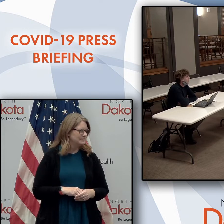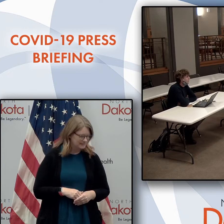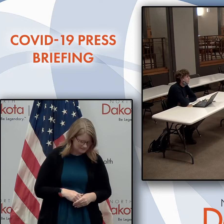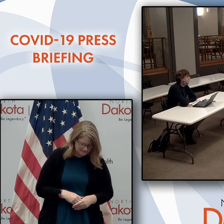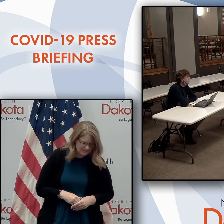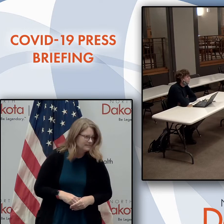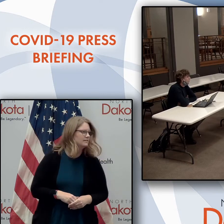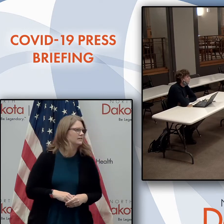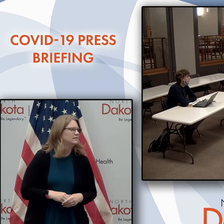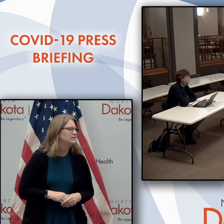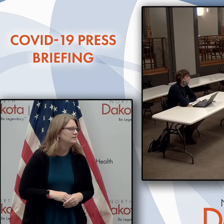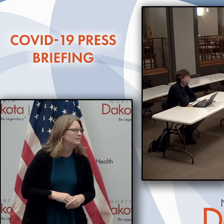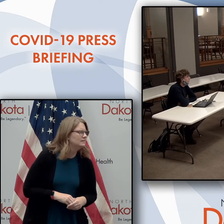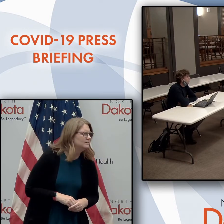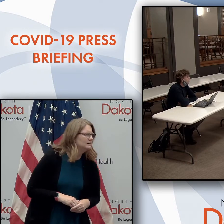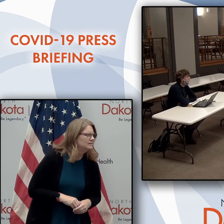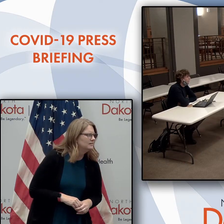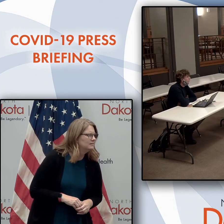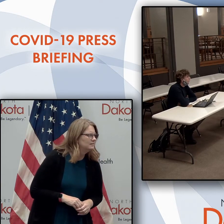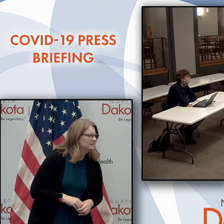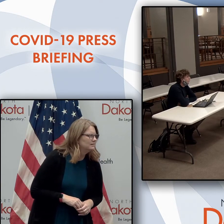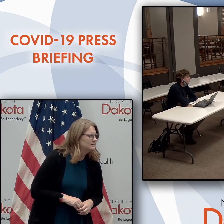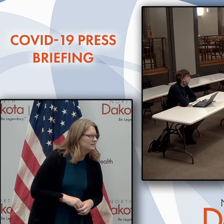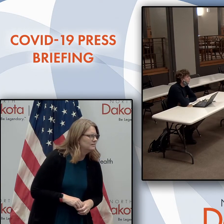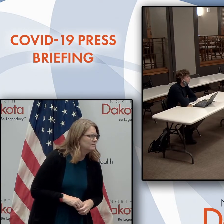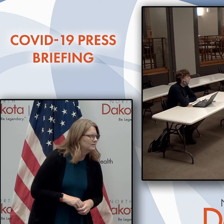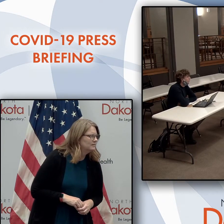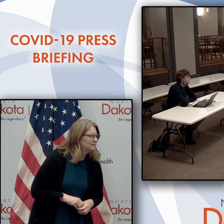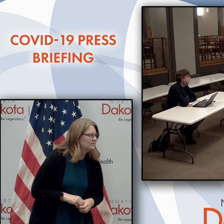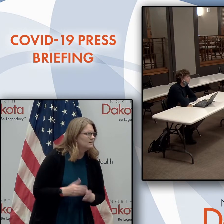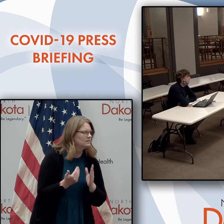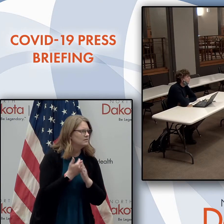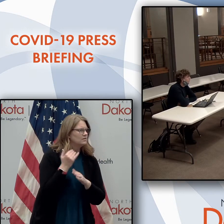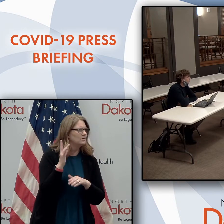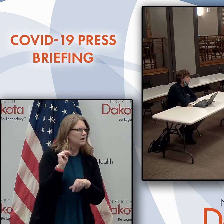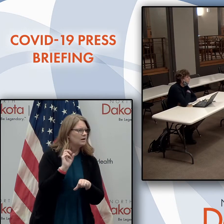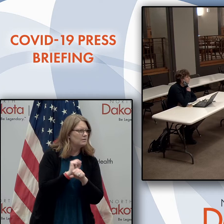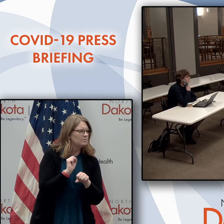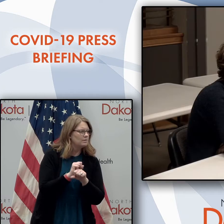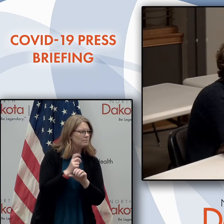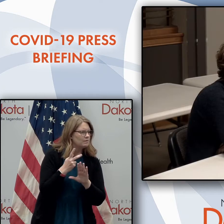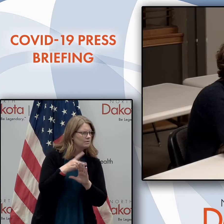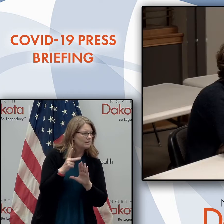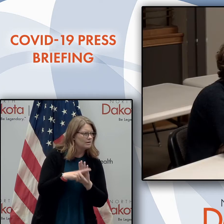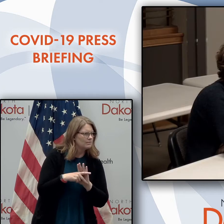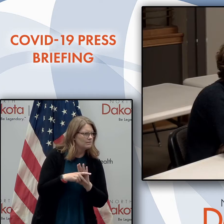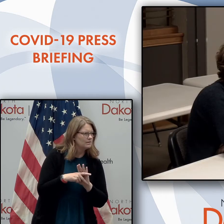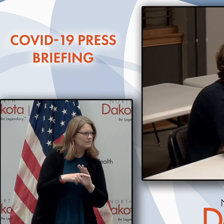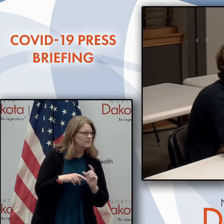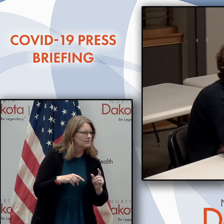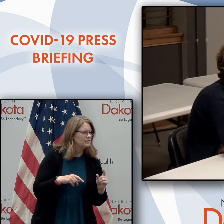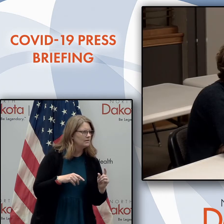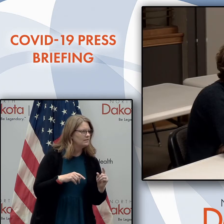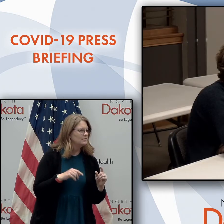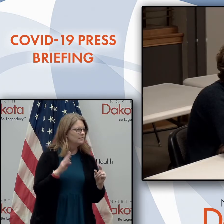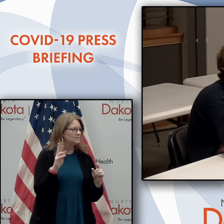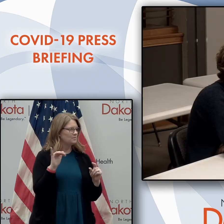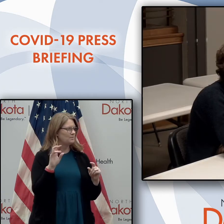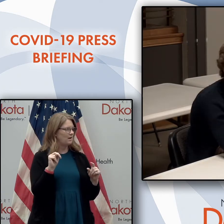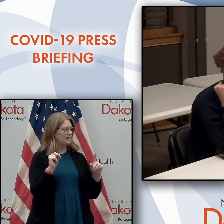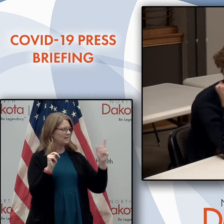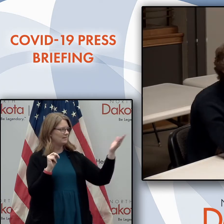Point of clarification on the new unemployment program, assistance program. Would you like me to have Bryan Klipfel come